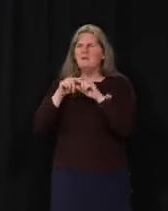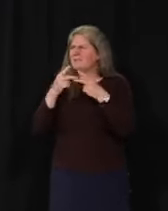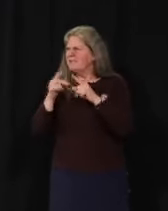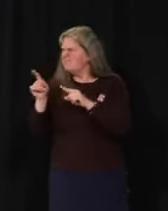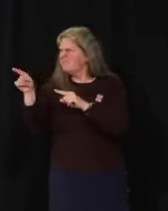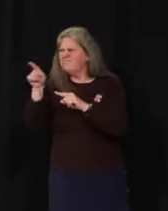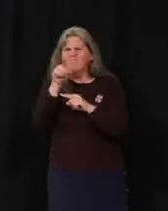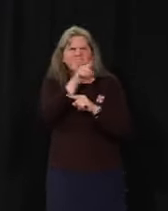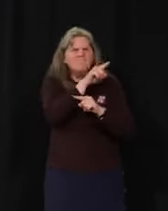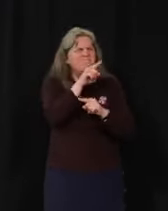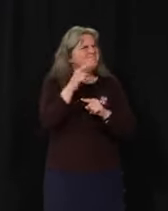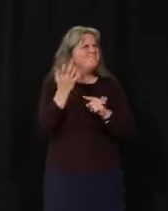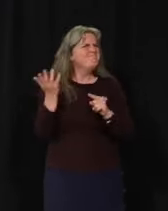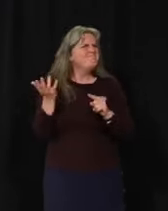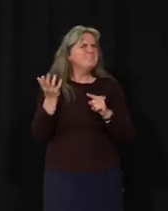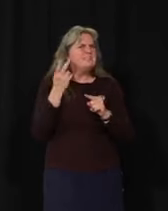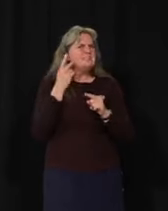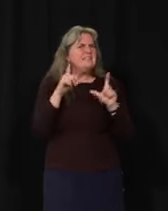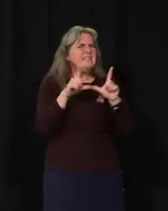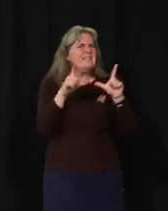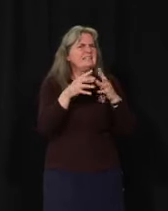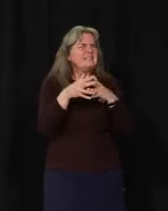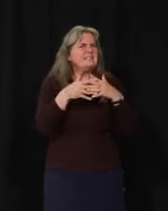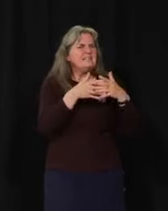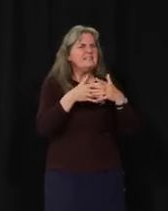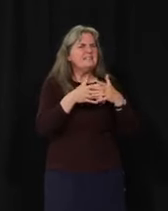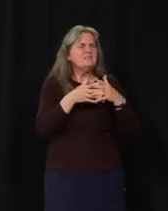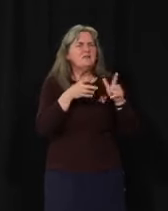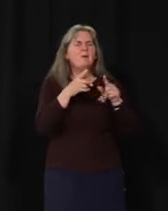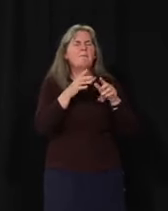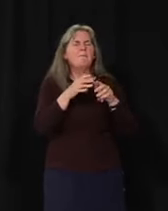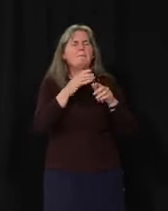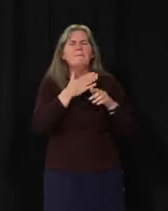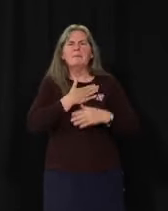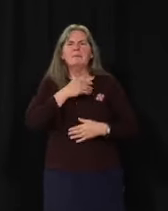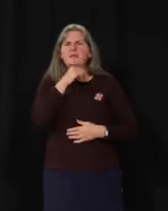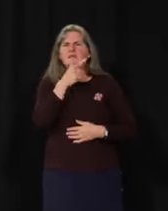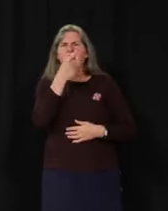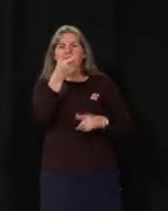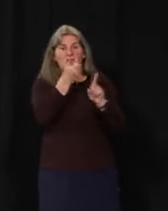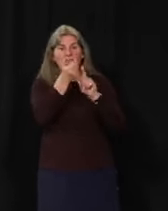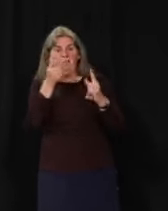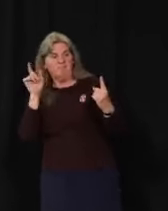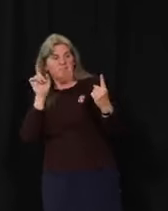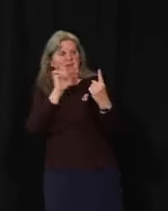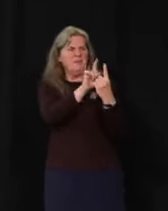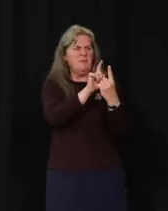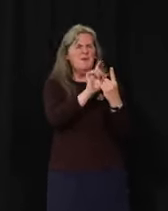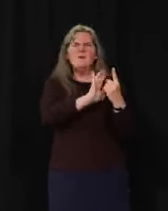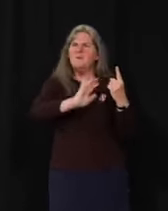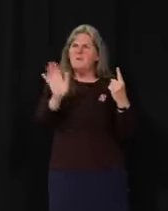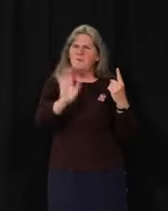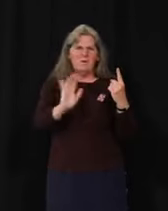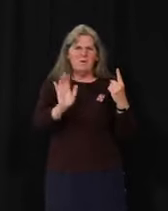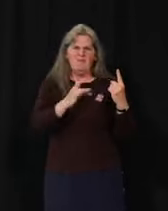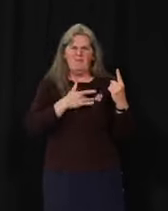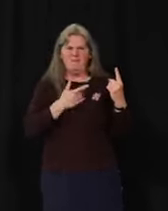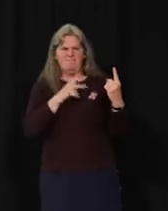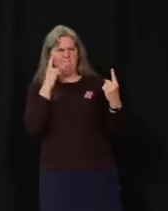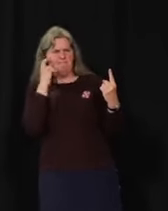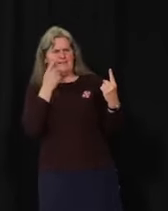with out-of-state plates. What we ask people to do is to not engage with travelers, but if you feel that